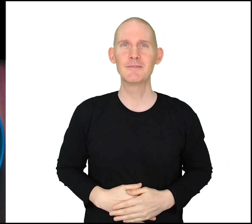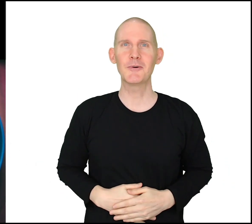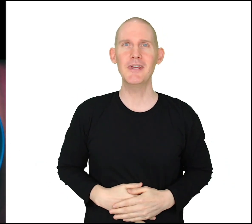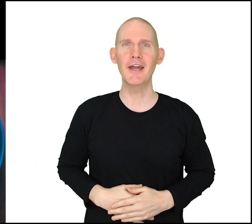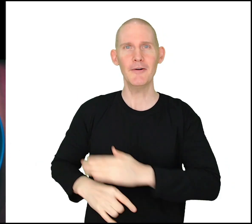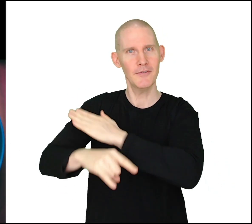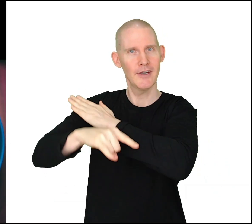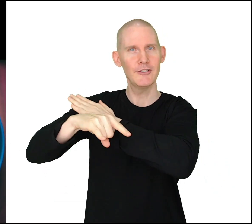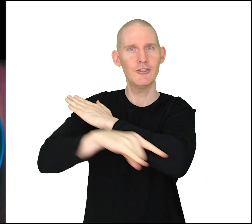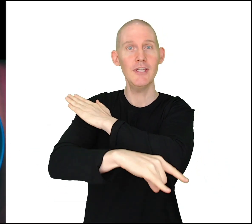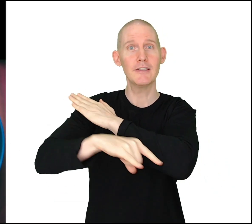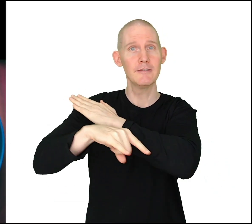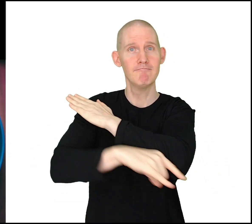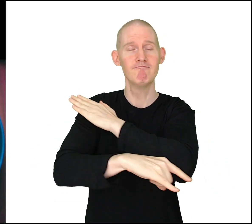we have cheat.